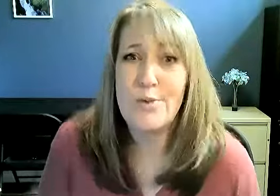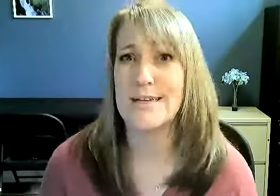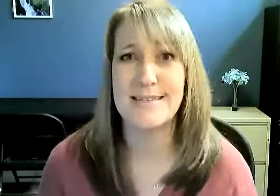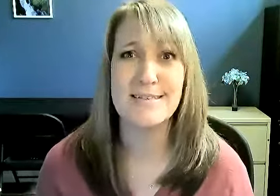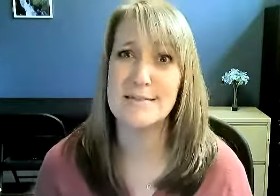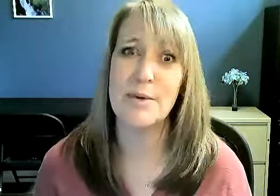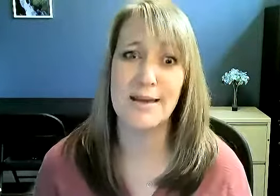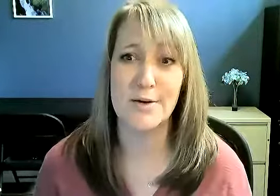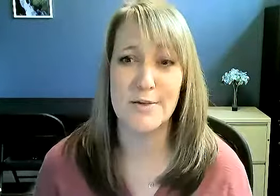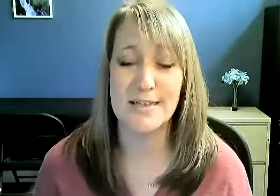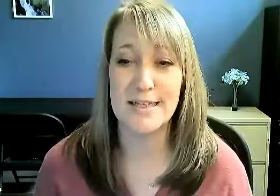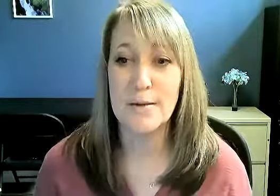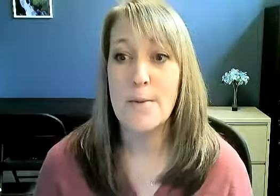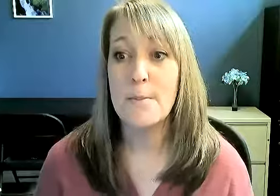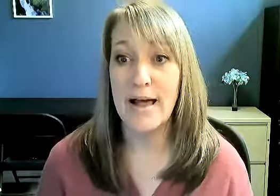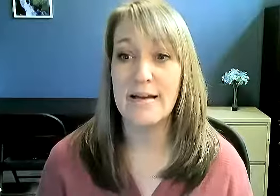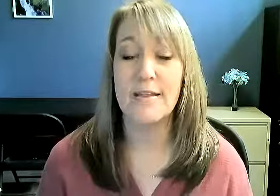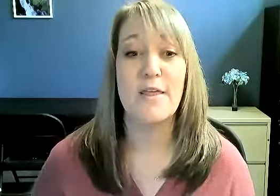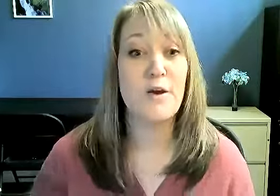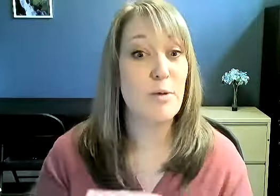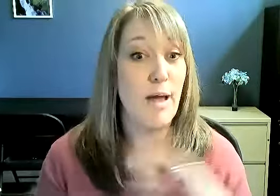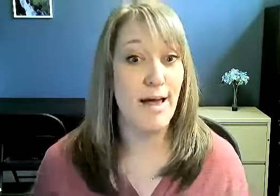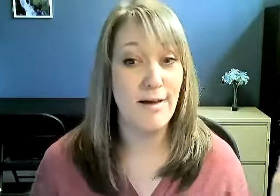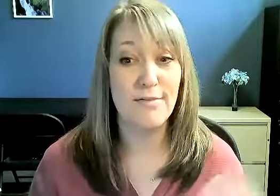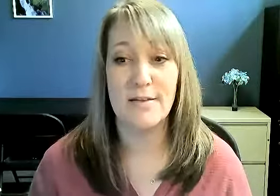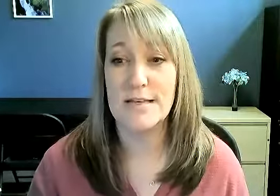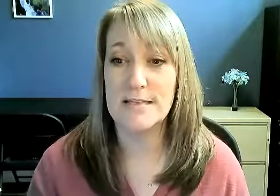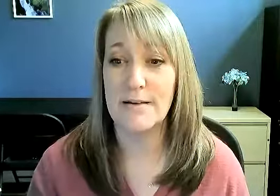always speak correctly. But there you have this